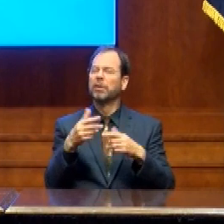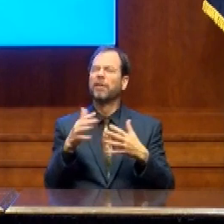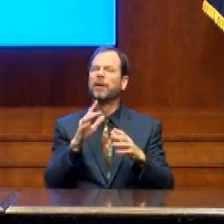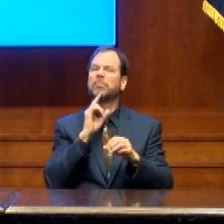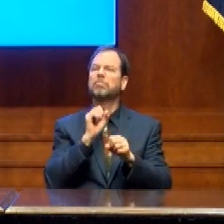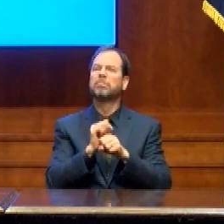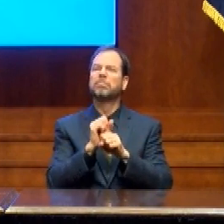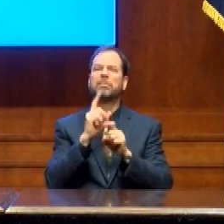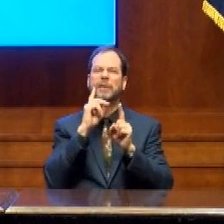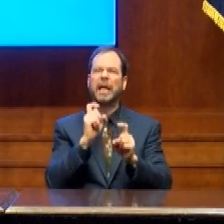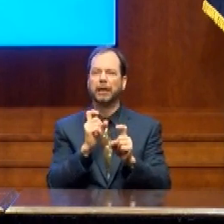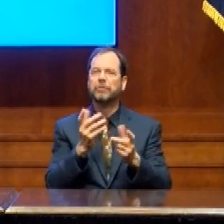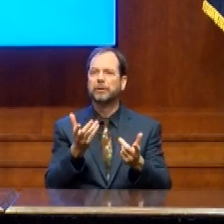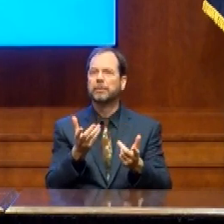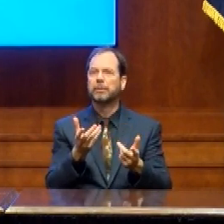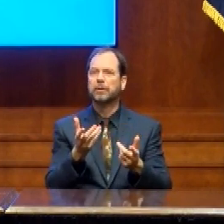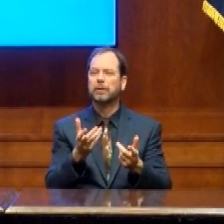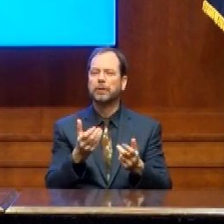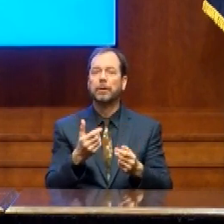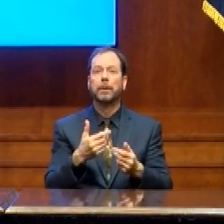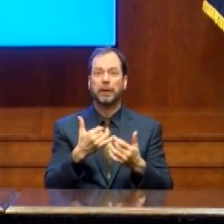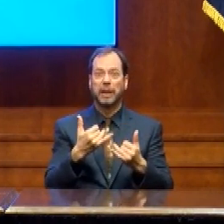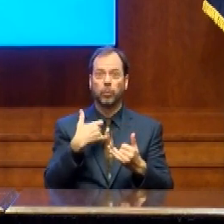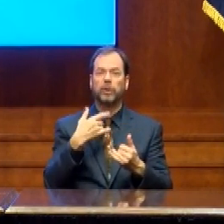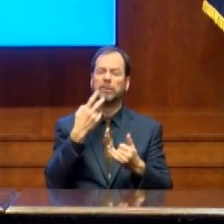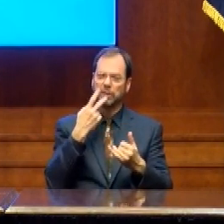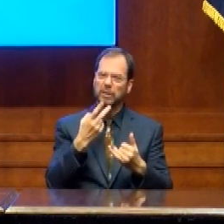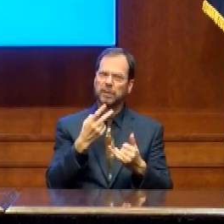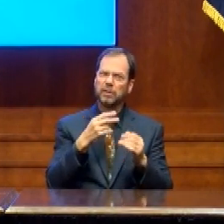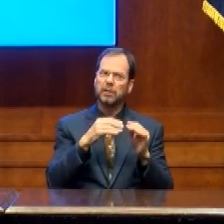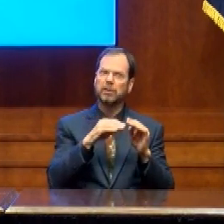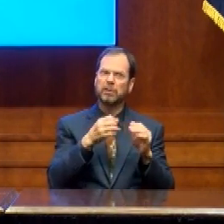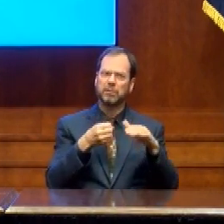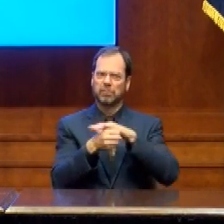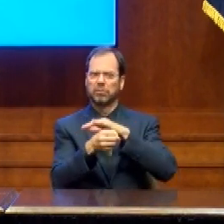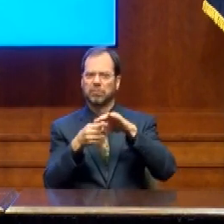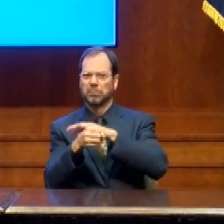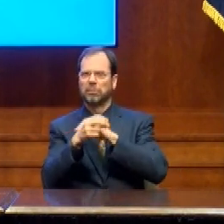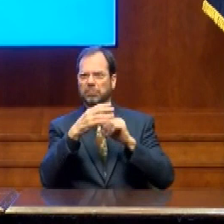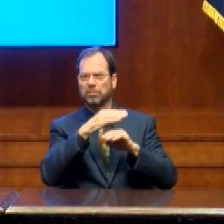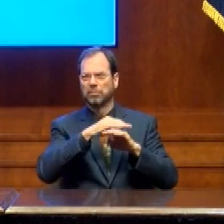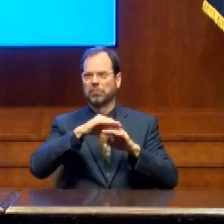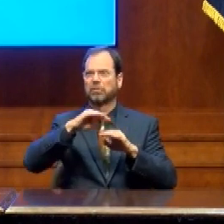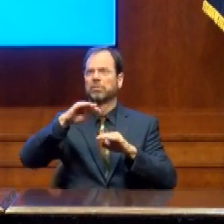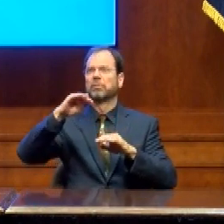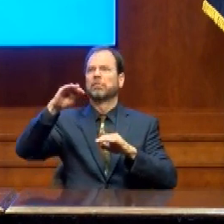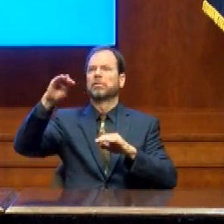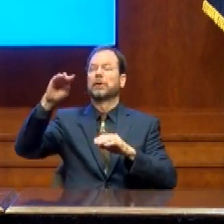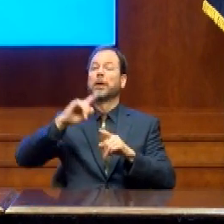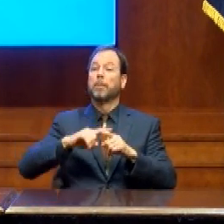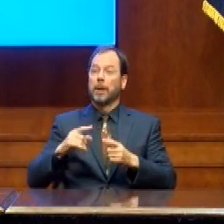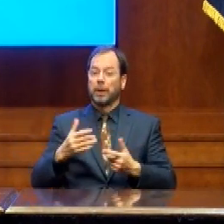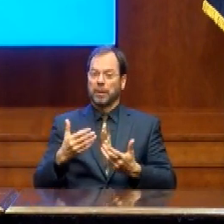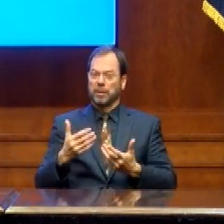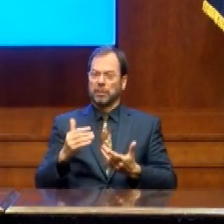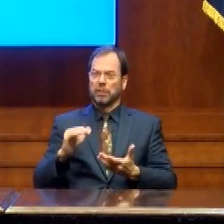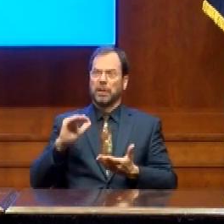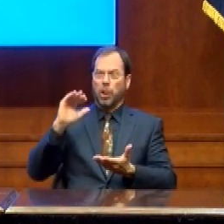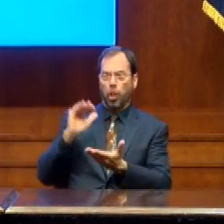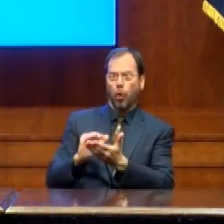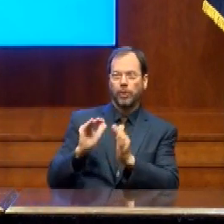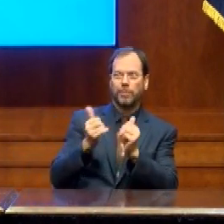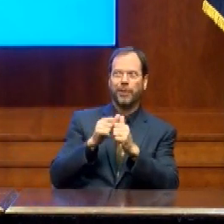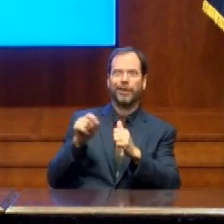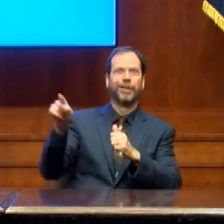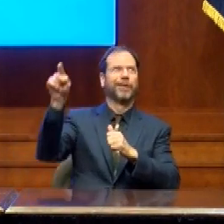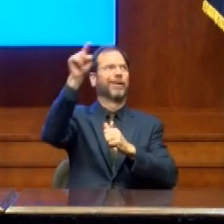are tested. And because we see a steady rate of hospitalizations and a lower rate in Texas than what we see in